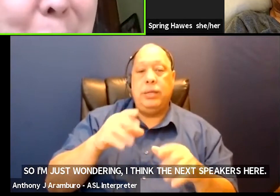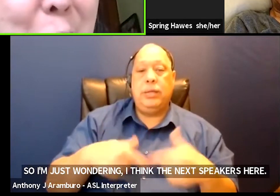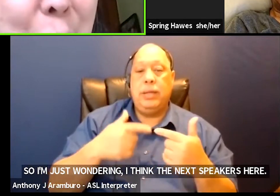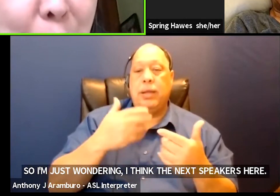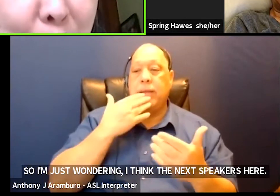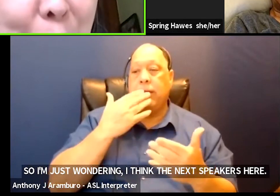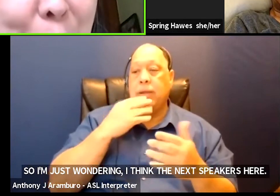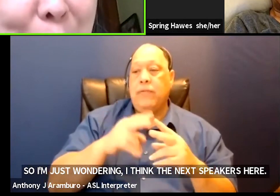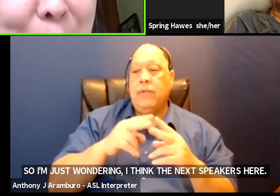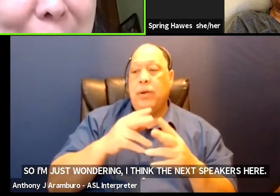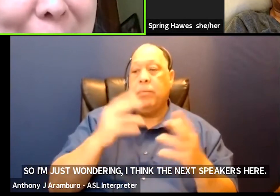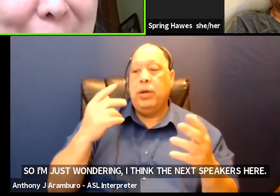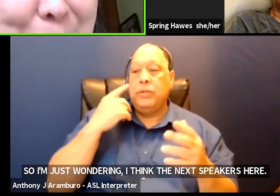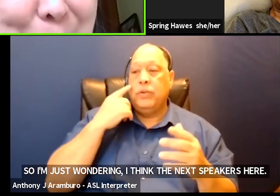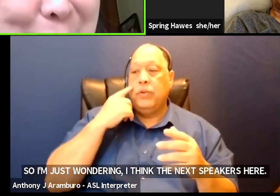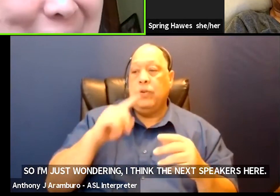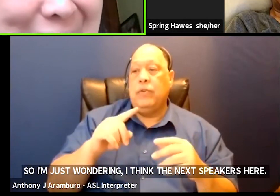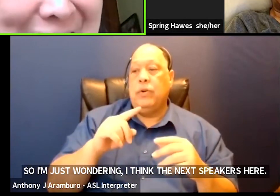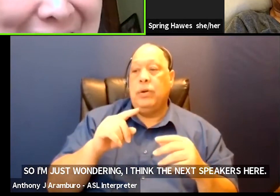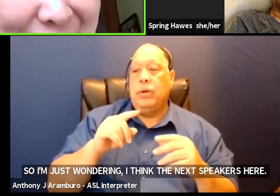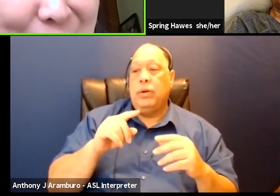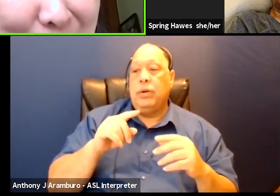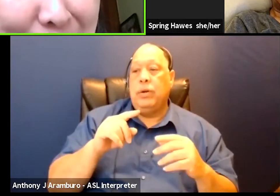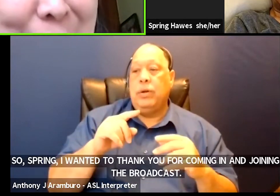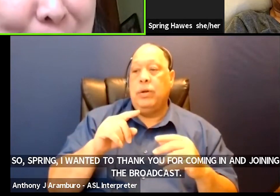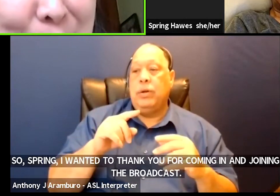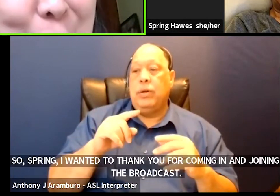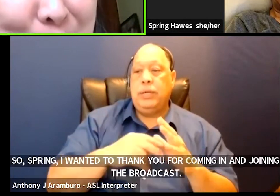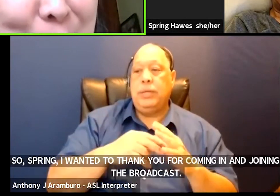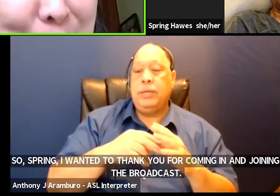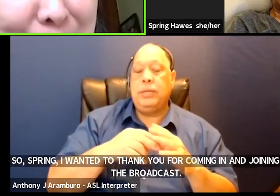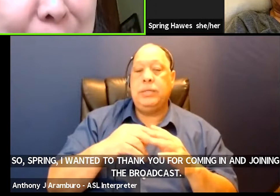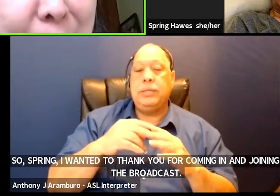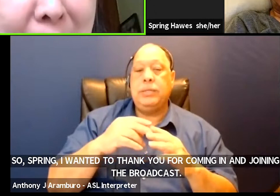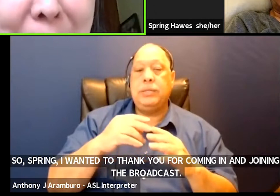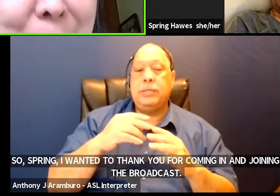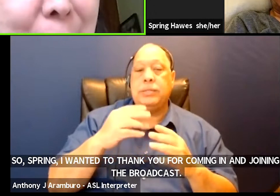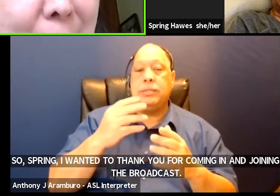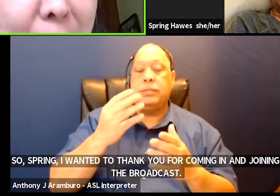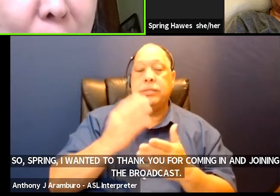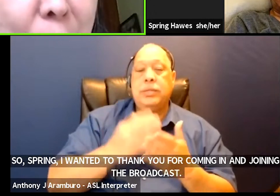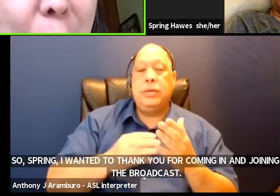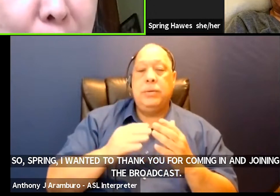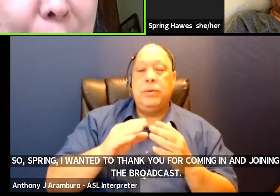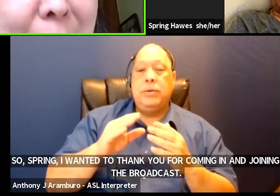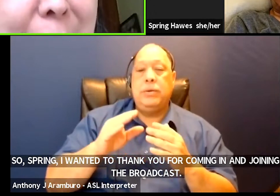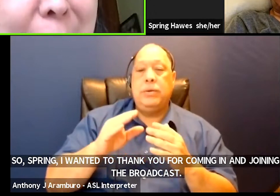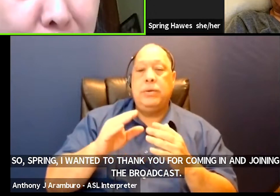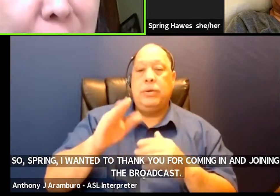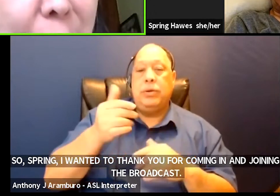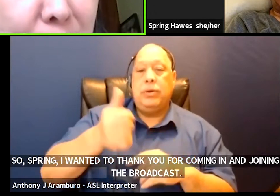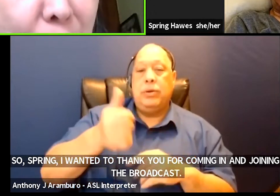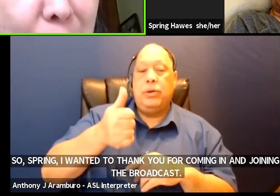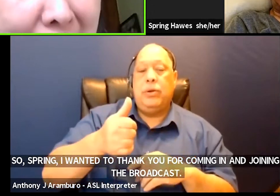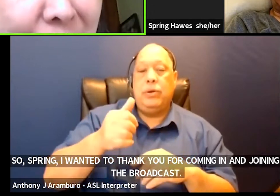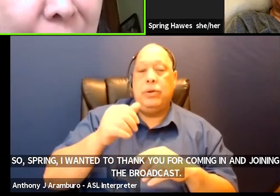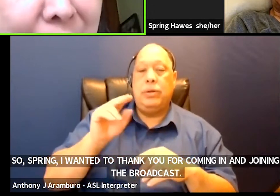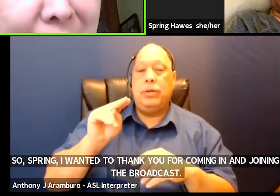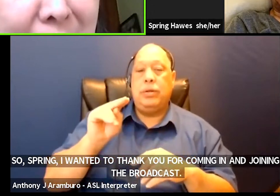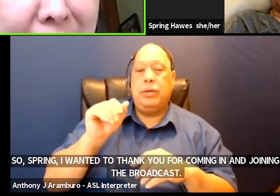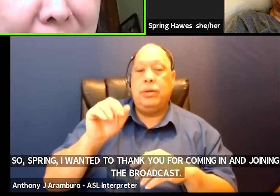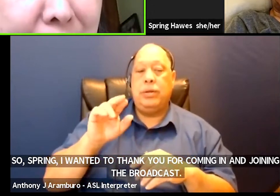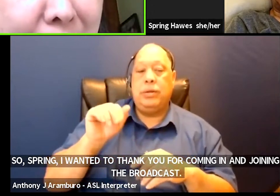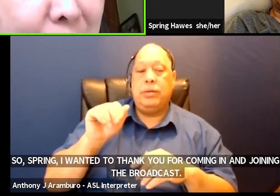thank you very much for reading Judy Heumann's her own narrative of her